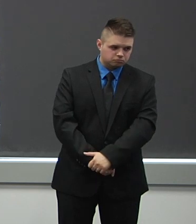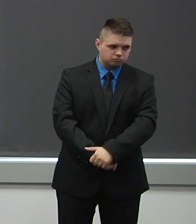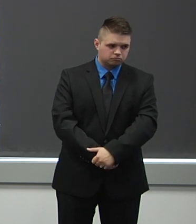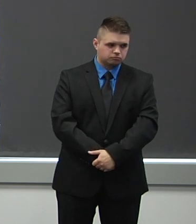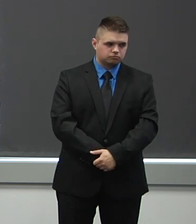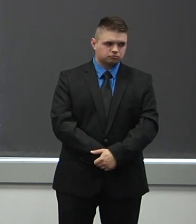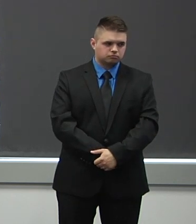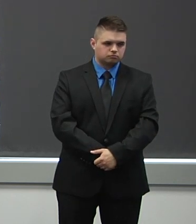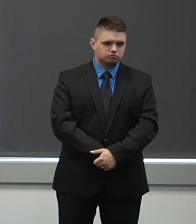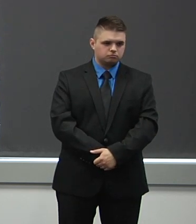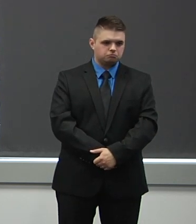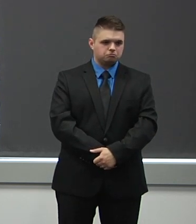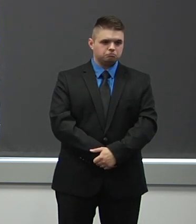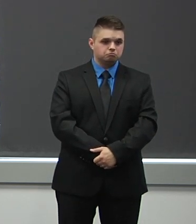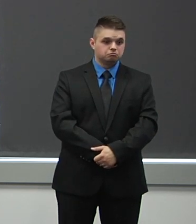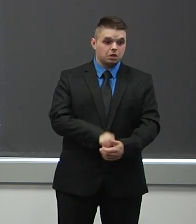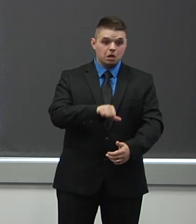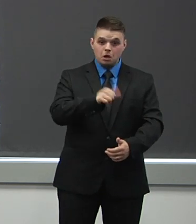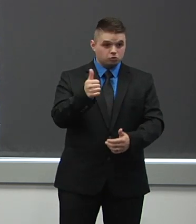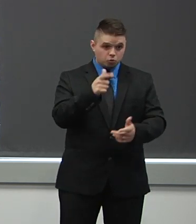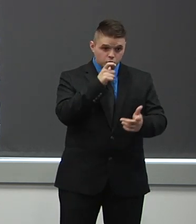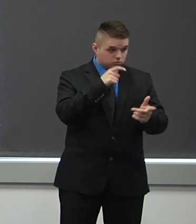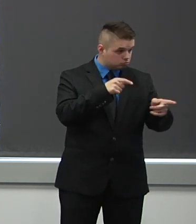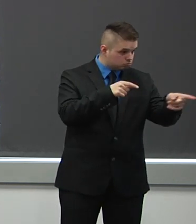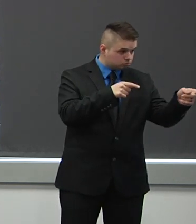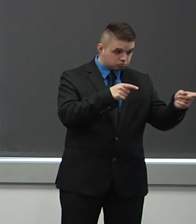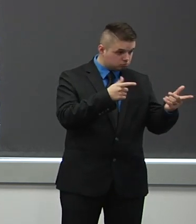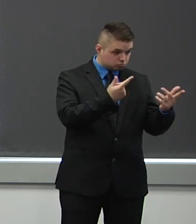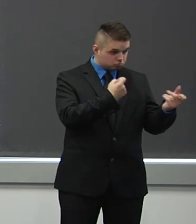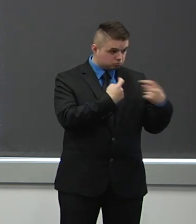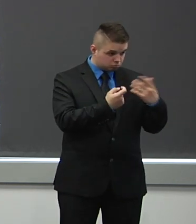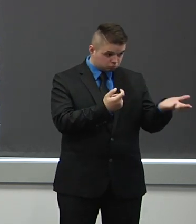Are there any other outlets on the phone that have a question?